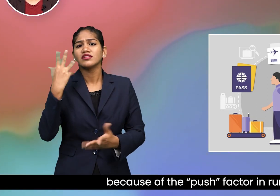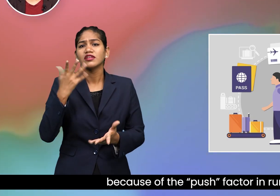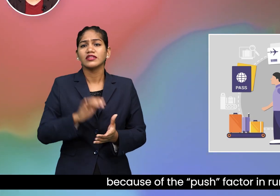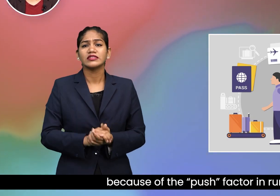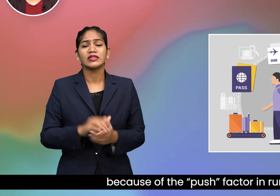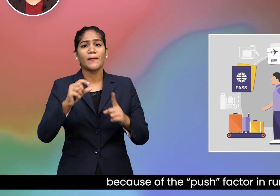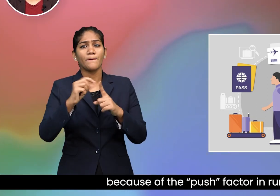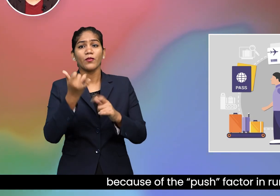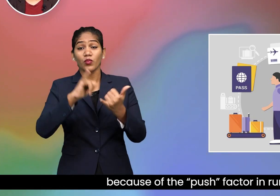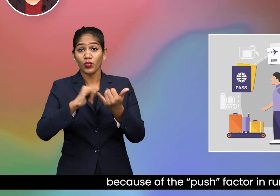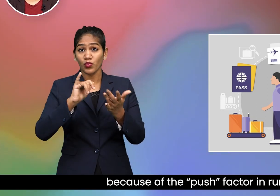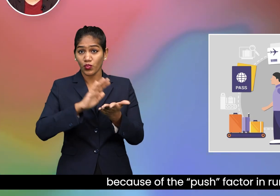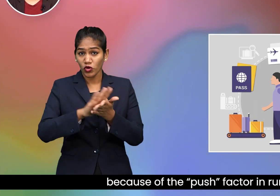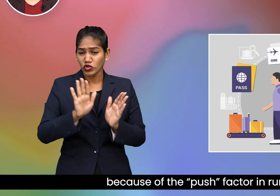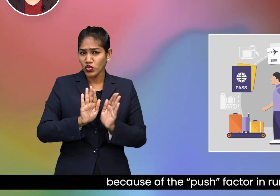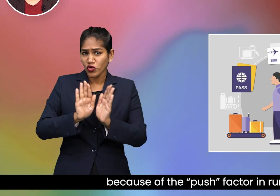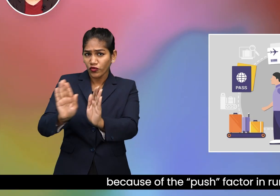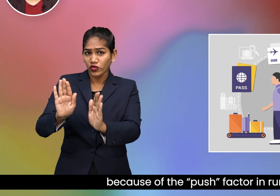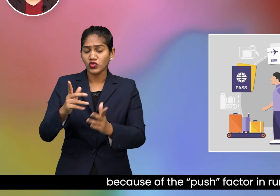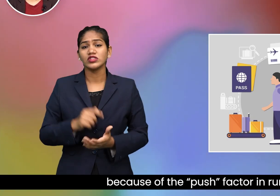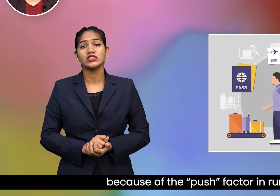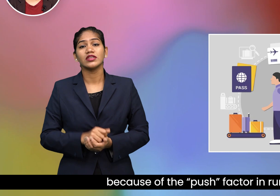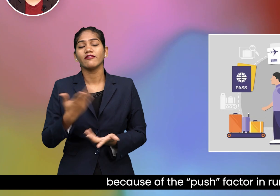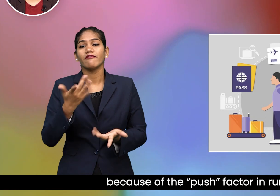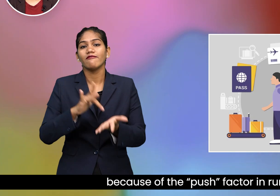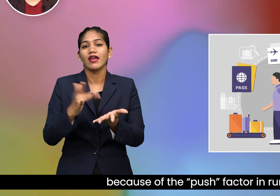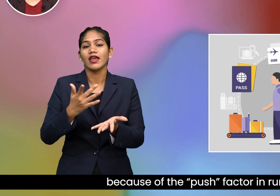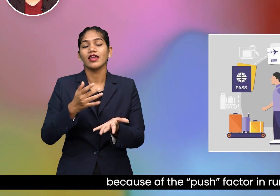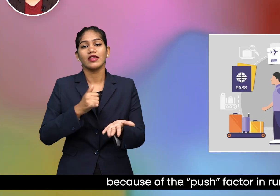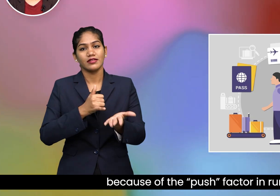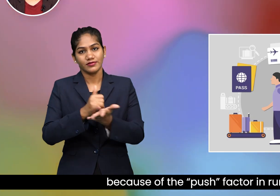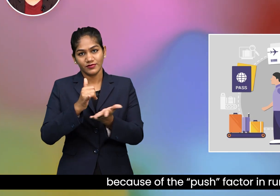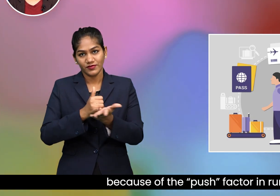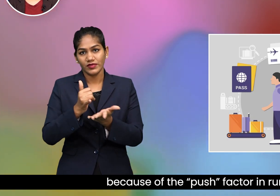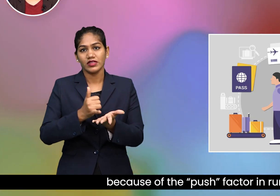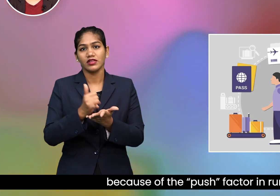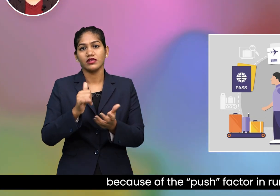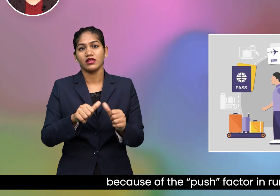push factor in rural areas.